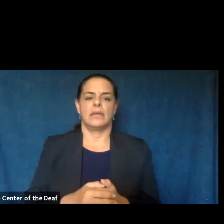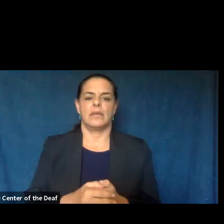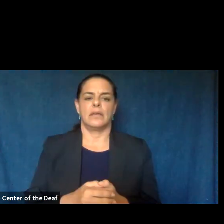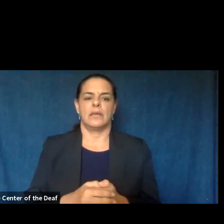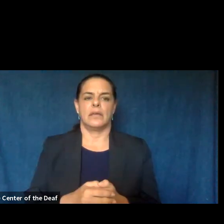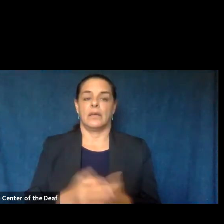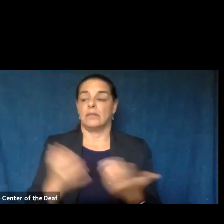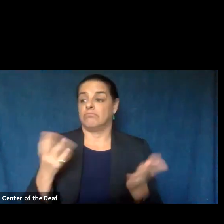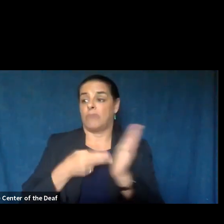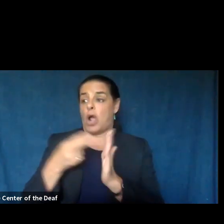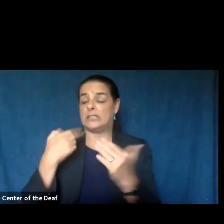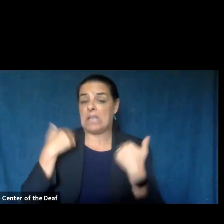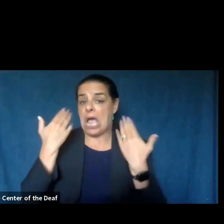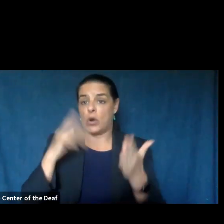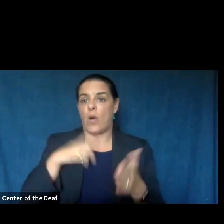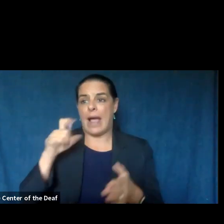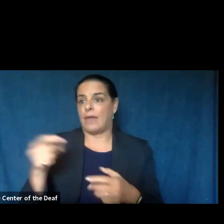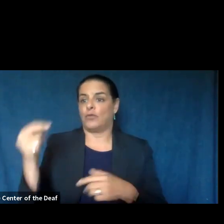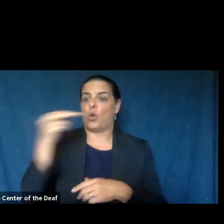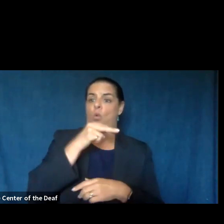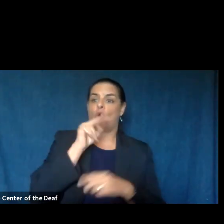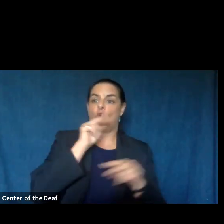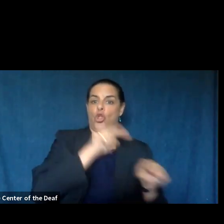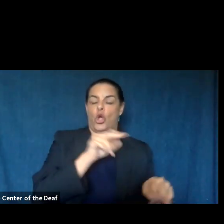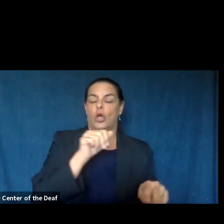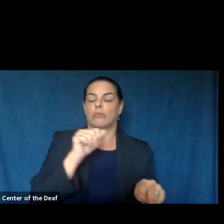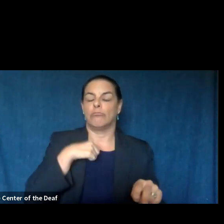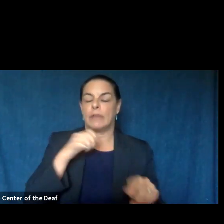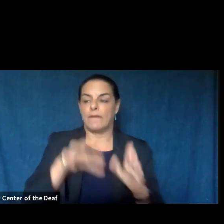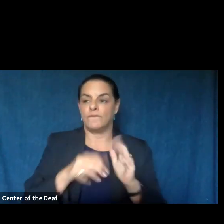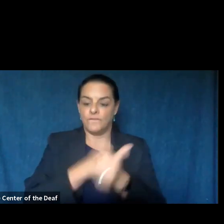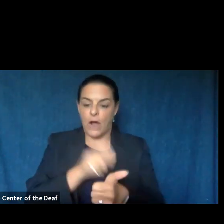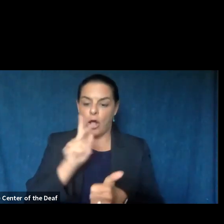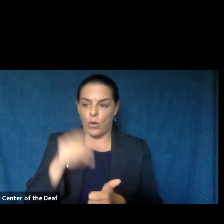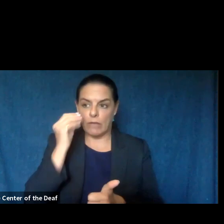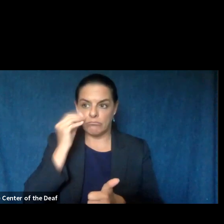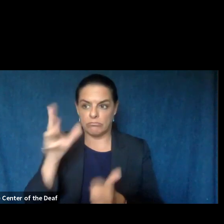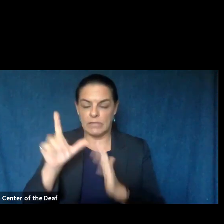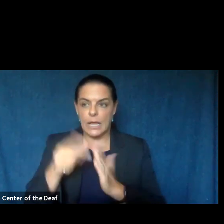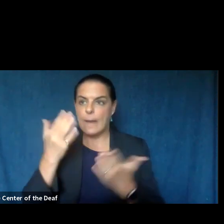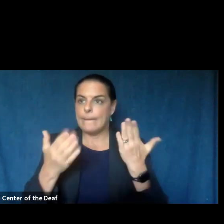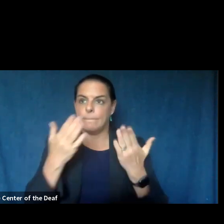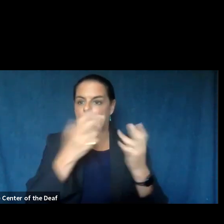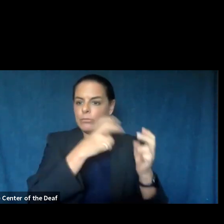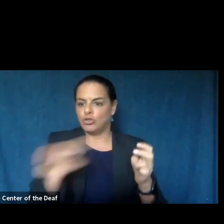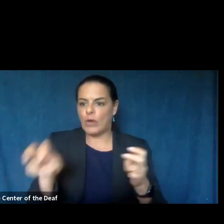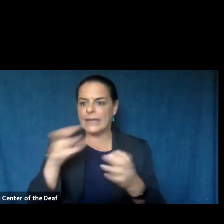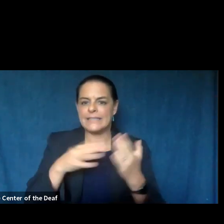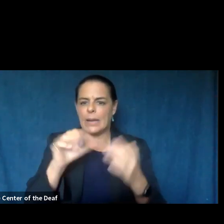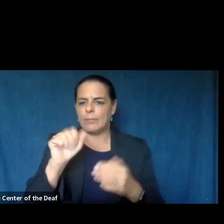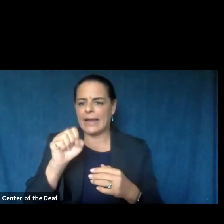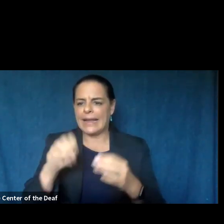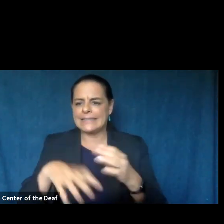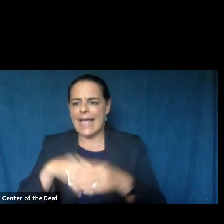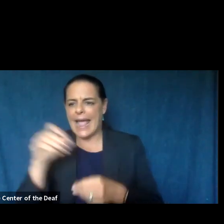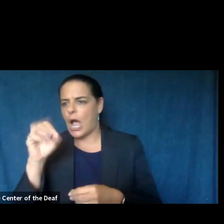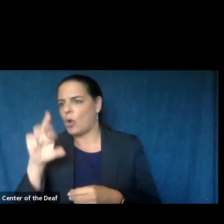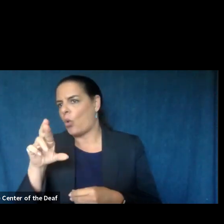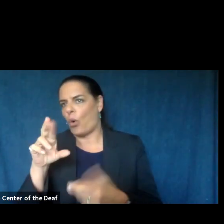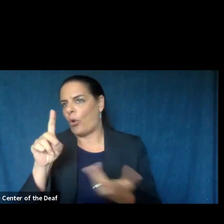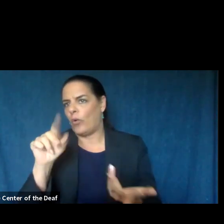I honestly don't know, and I'd have to go back and look at you. We can look at it and we can follow up with that. It might have been transferring some cases out or some data cleaning that